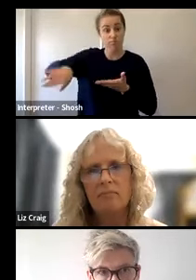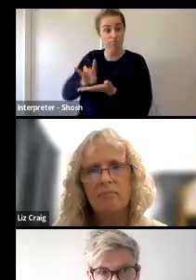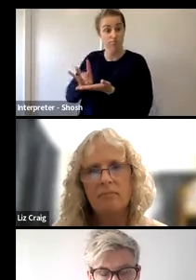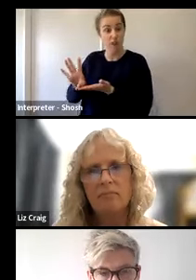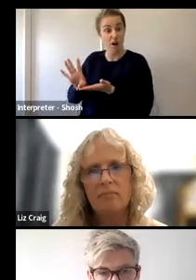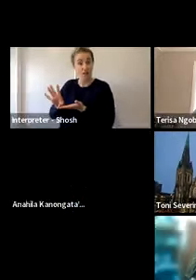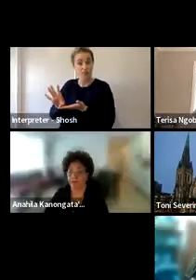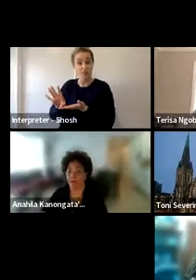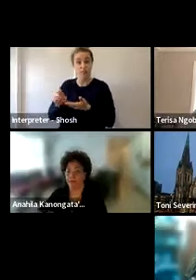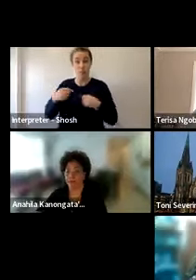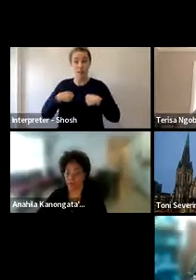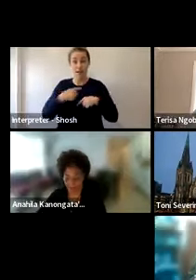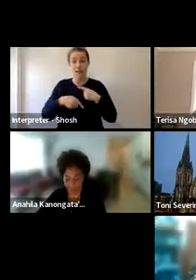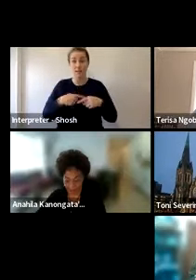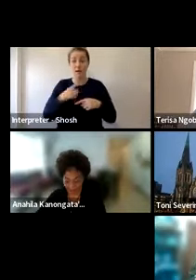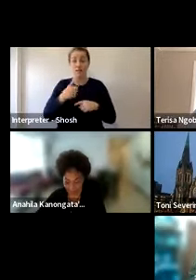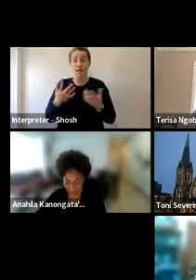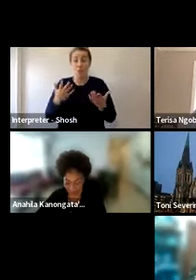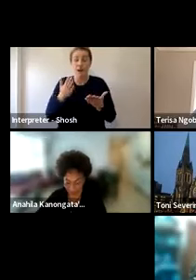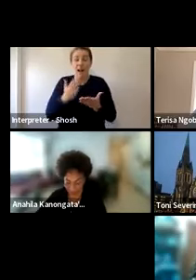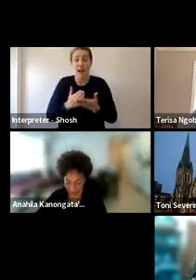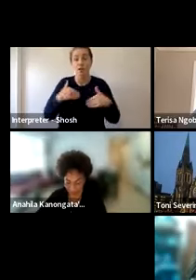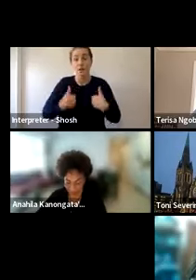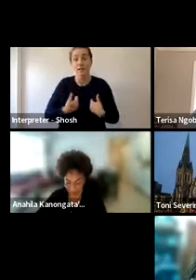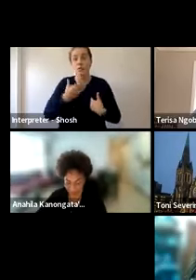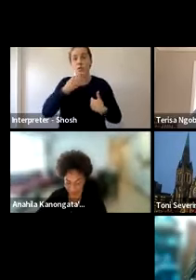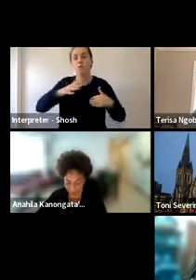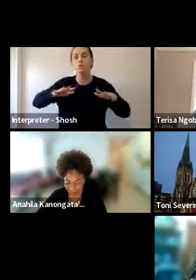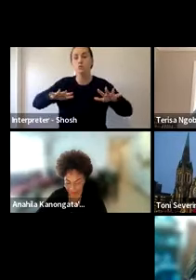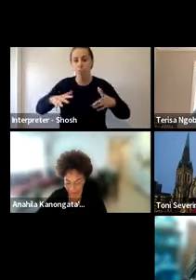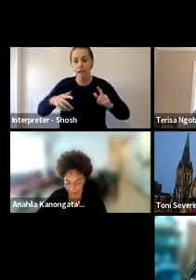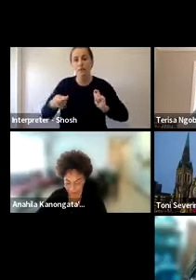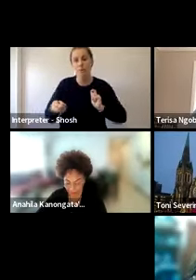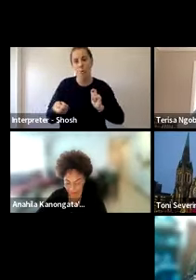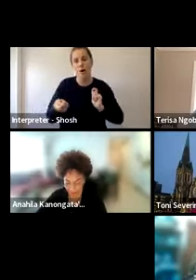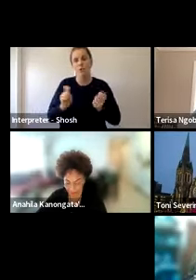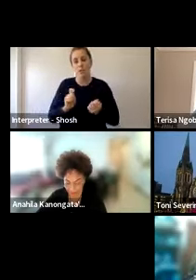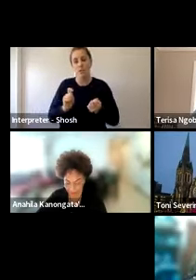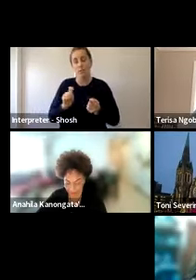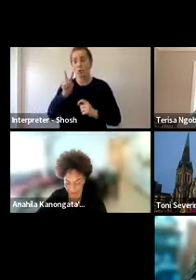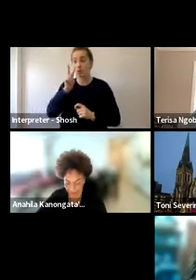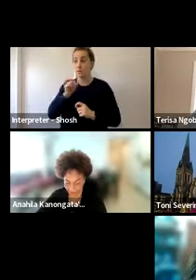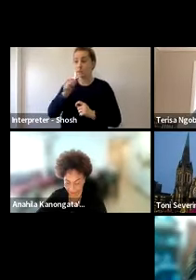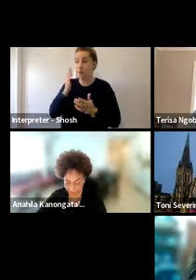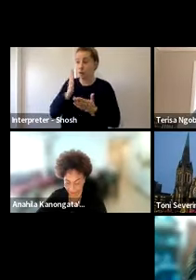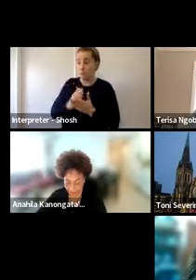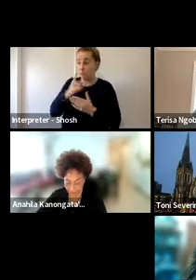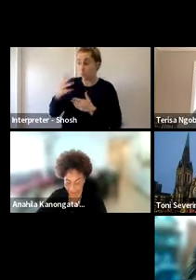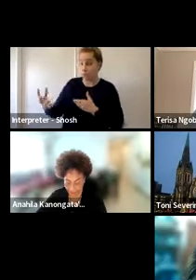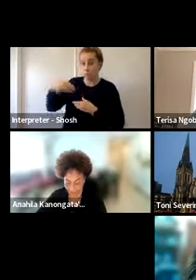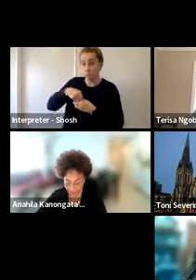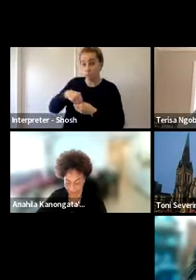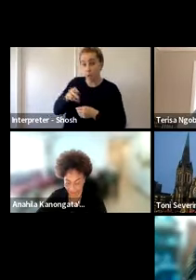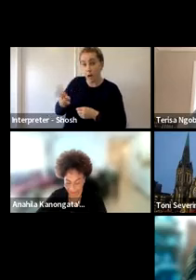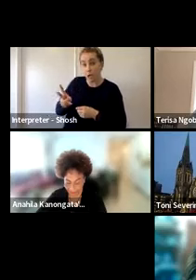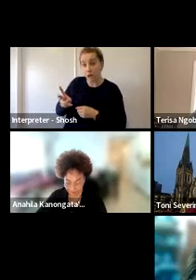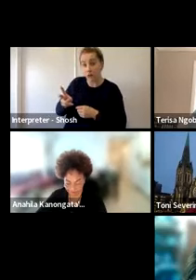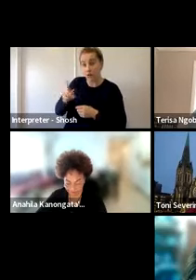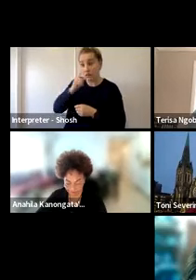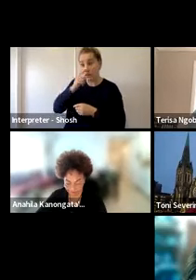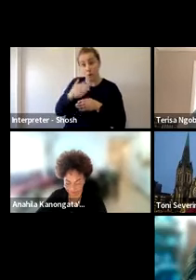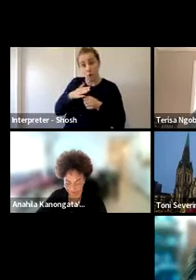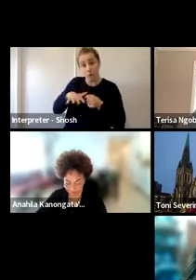for me, it's about saying, well, we need to actually use reasonable adjustments to see whether or not you can be accommodated in that